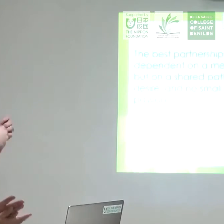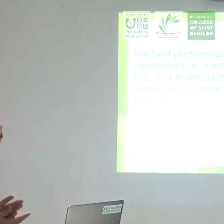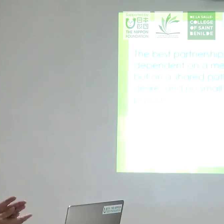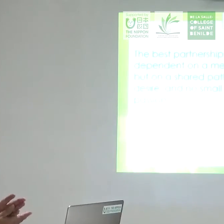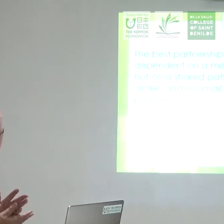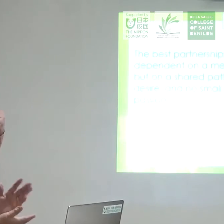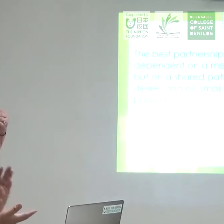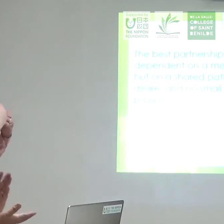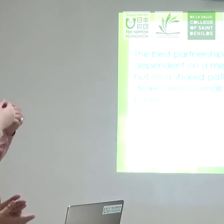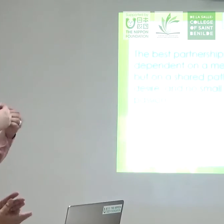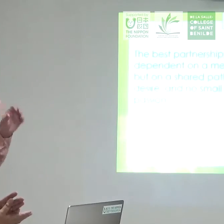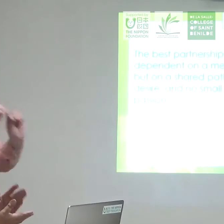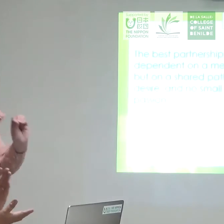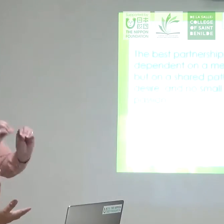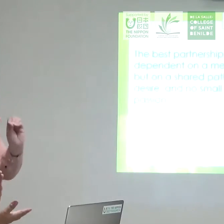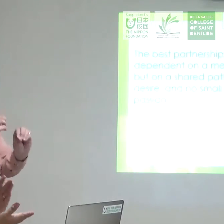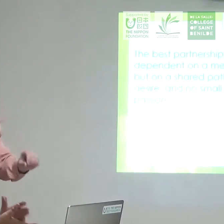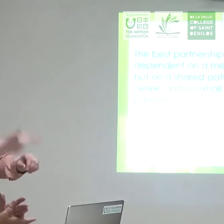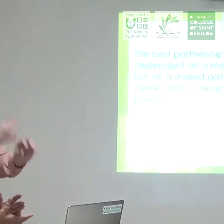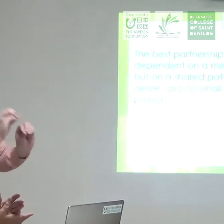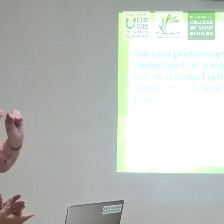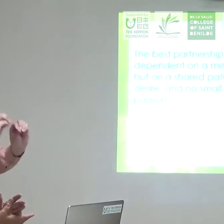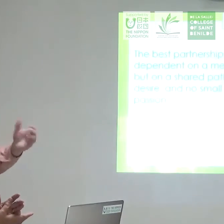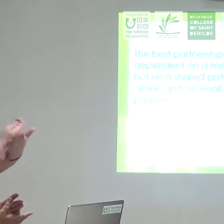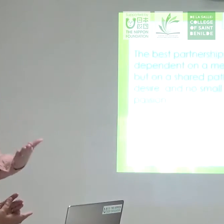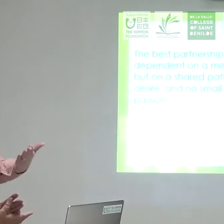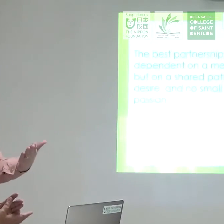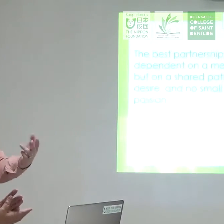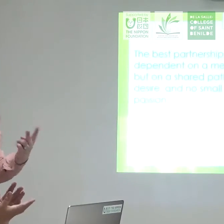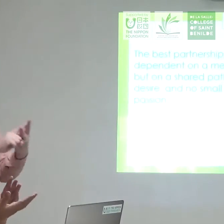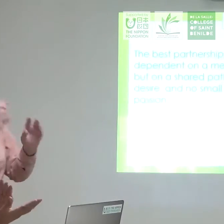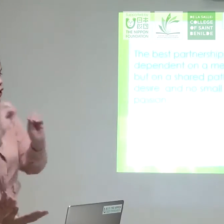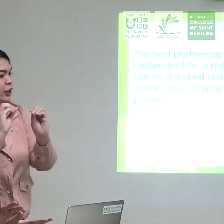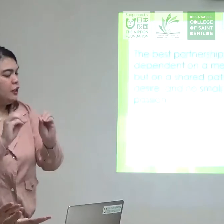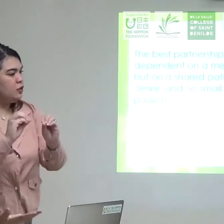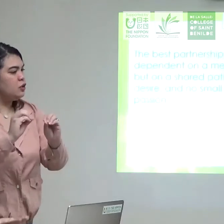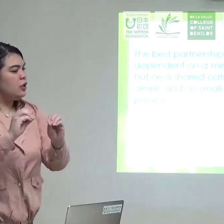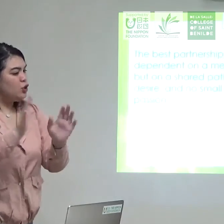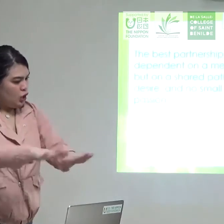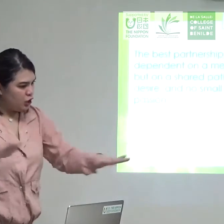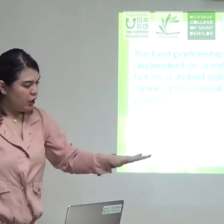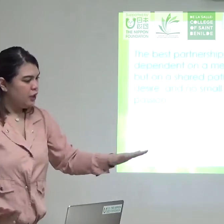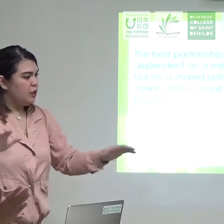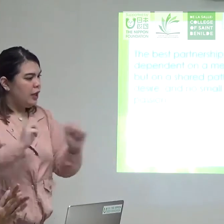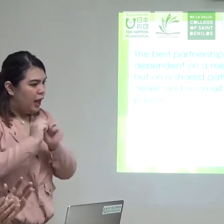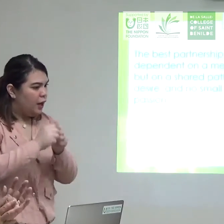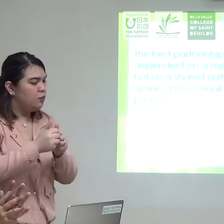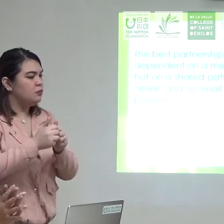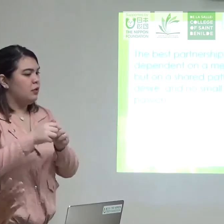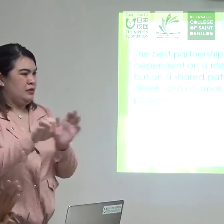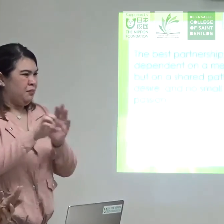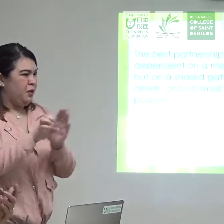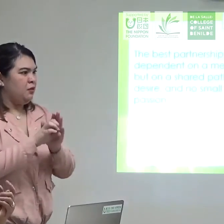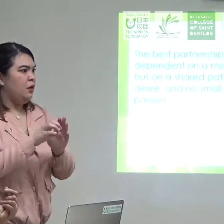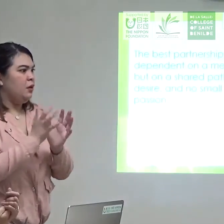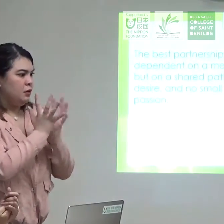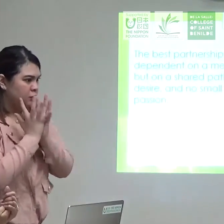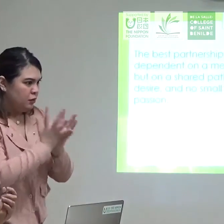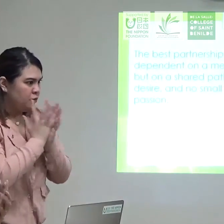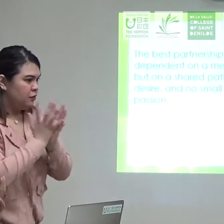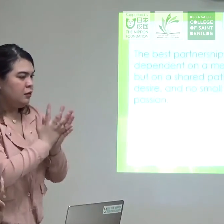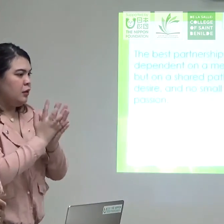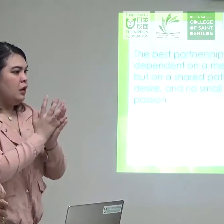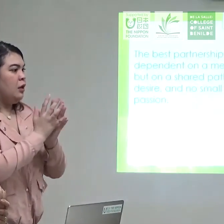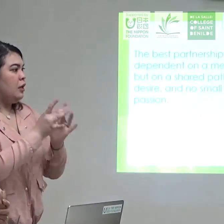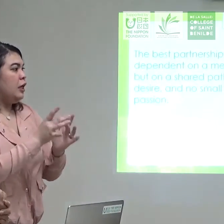the tools to effectively teach their children, especially in dealing with special